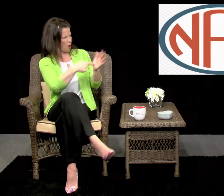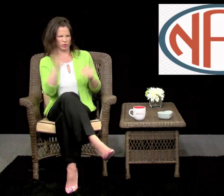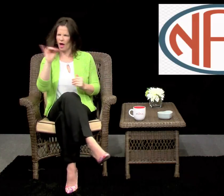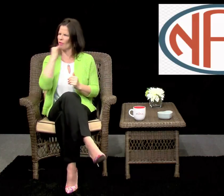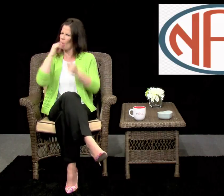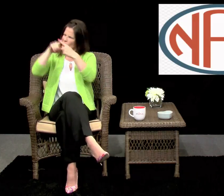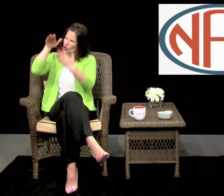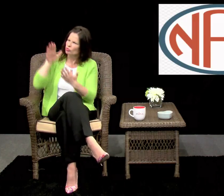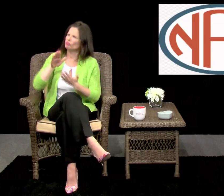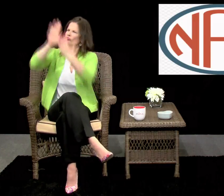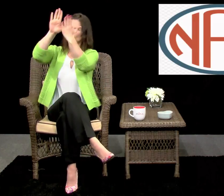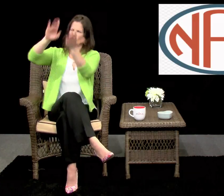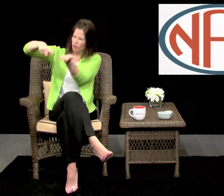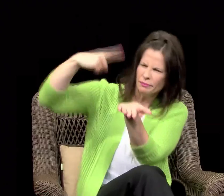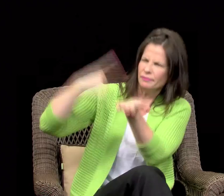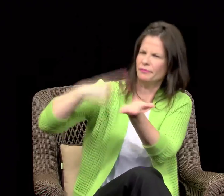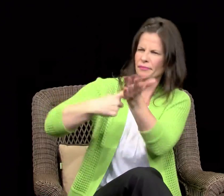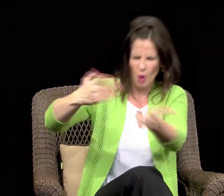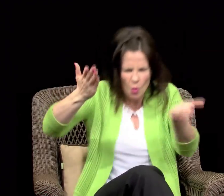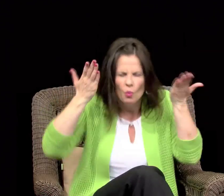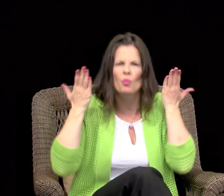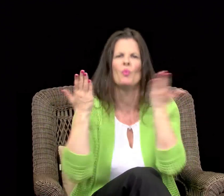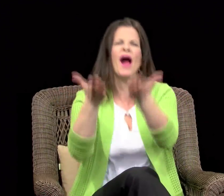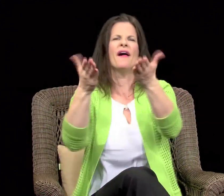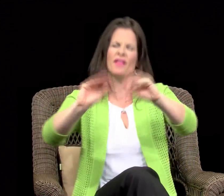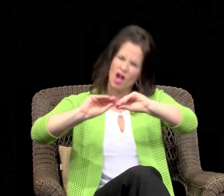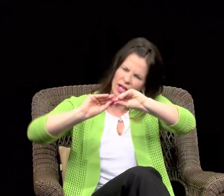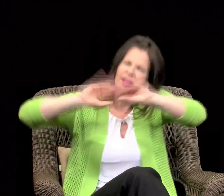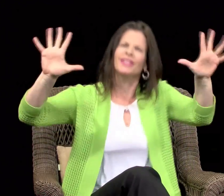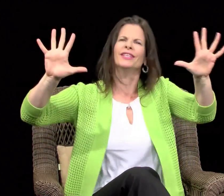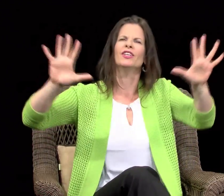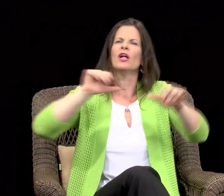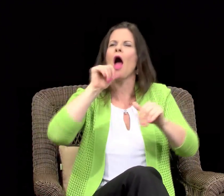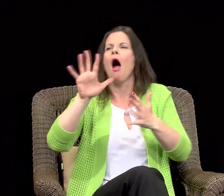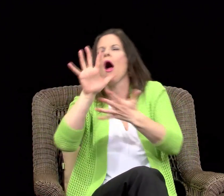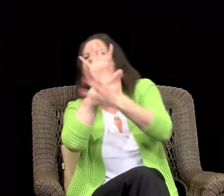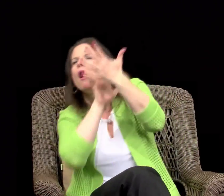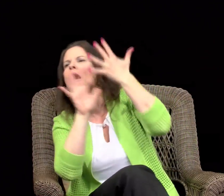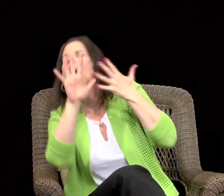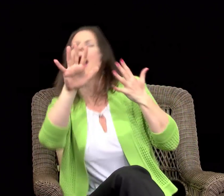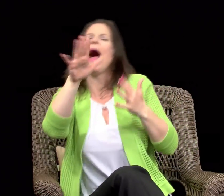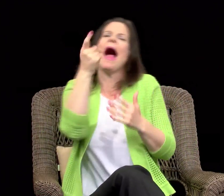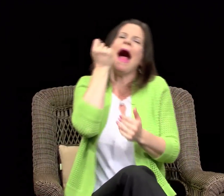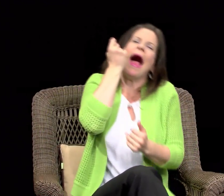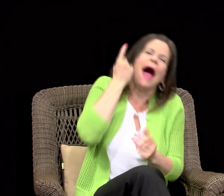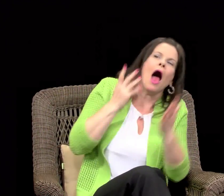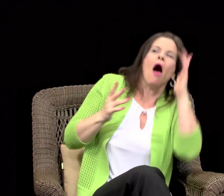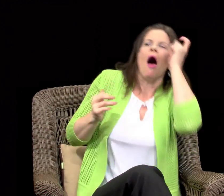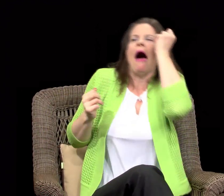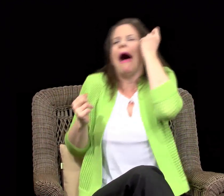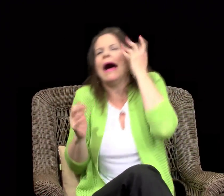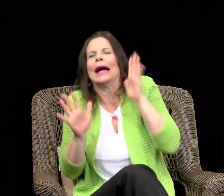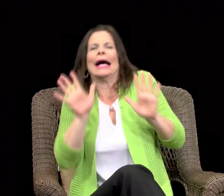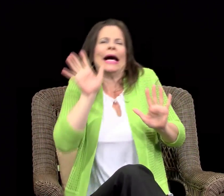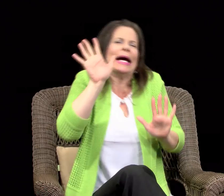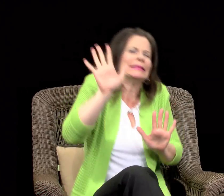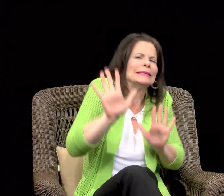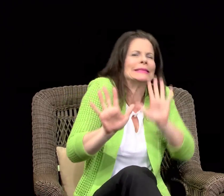NAD will follow. And I hope that they do. I hope that this brings this conversation to the forefront and not have so